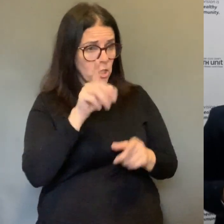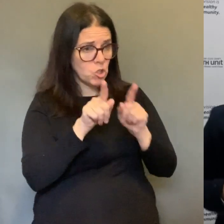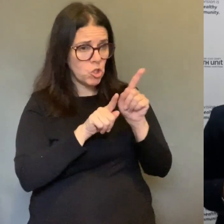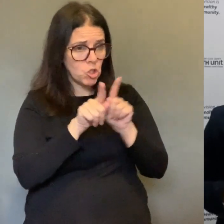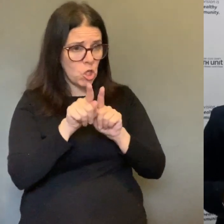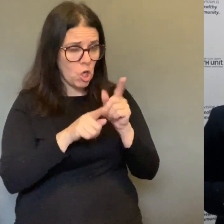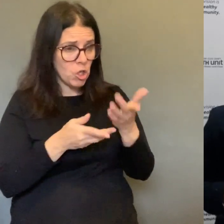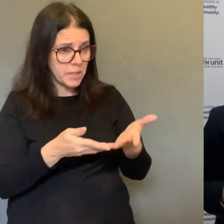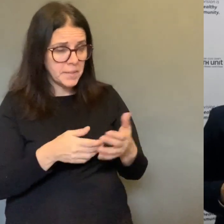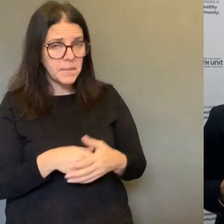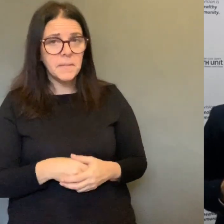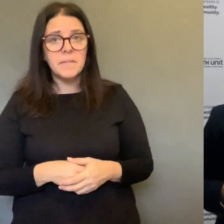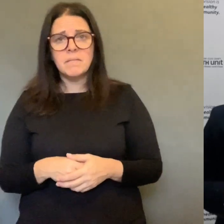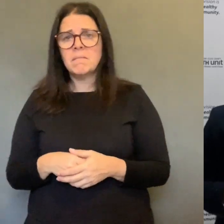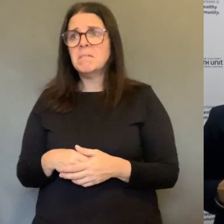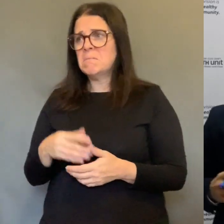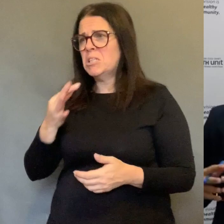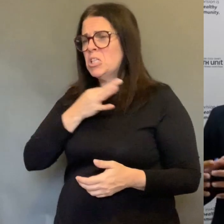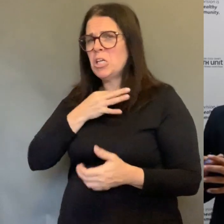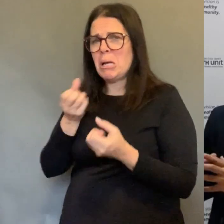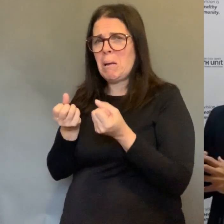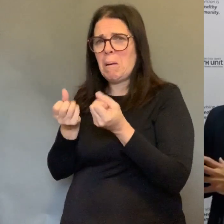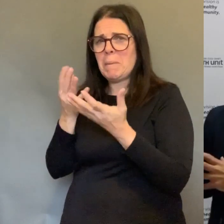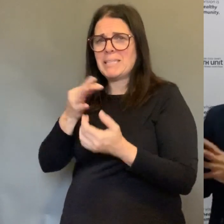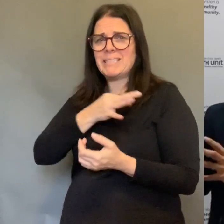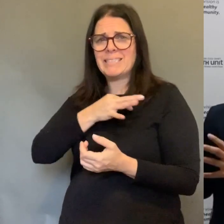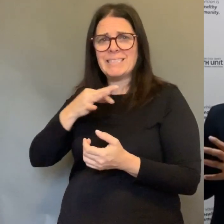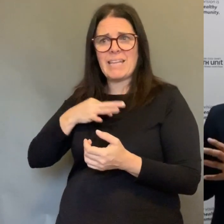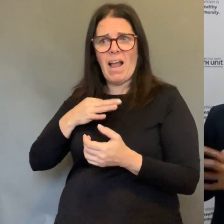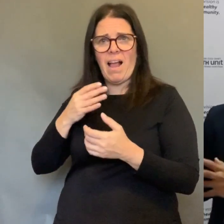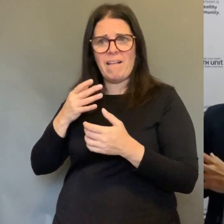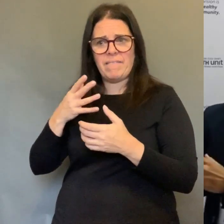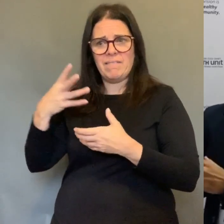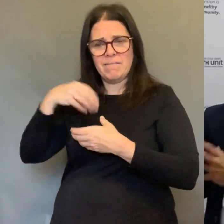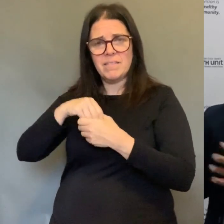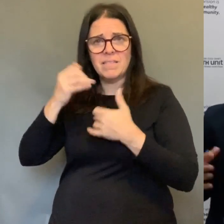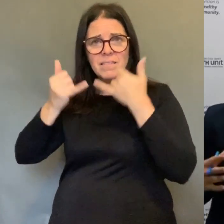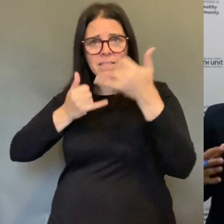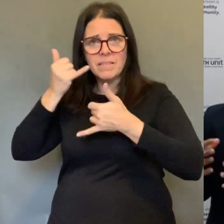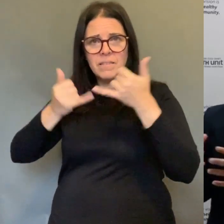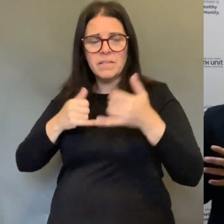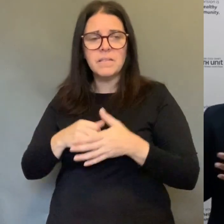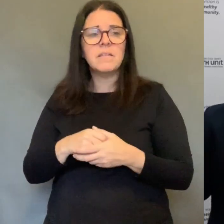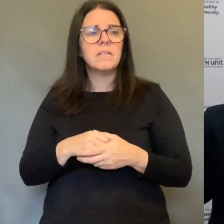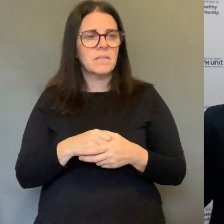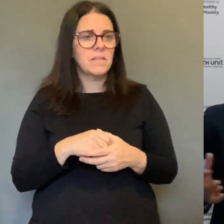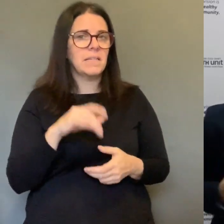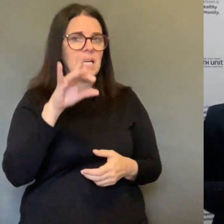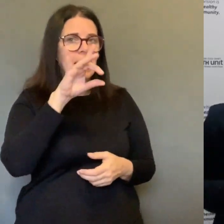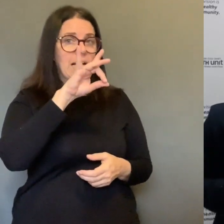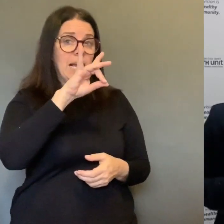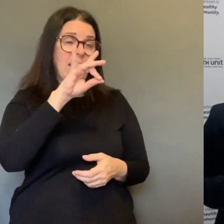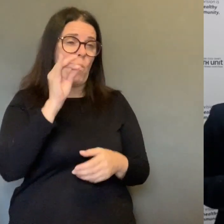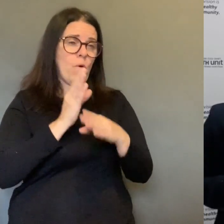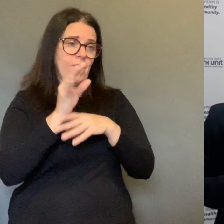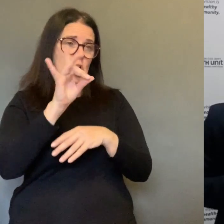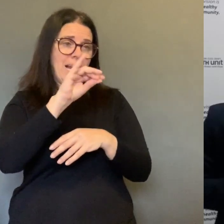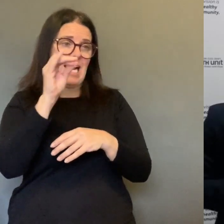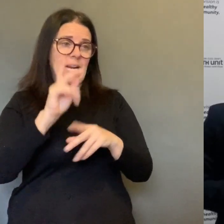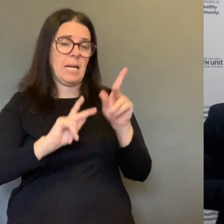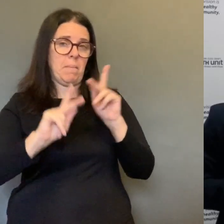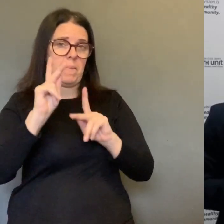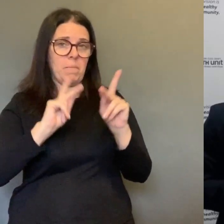from people, and you can imagine almost all of our staff has now been redirected and redeployed